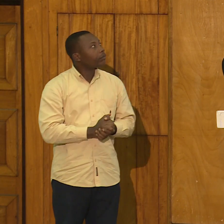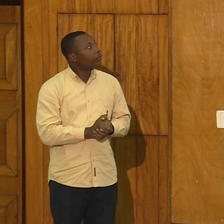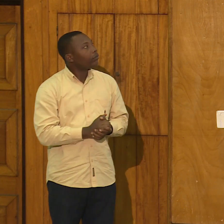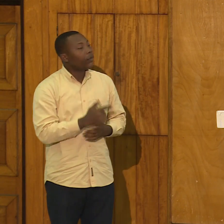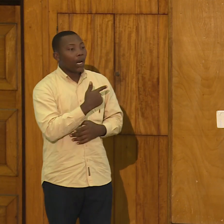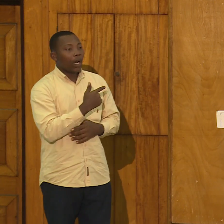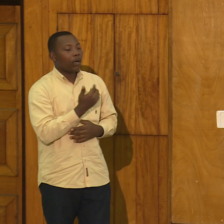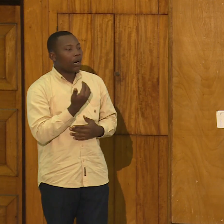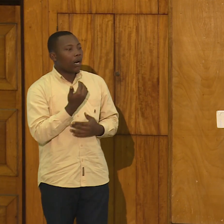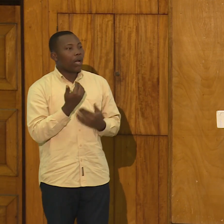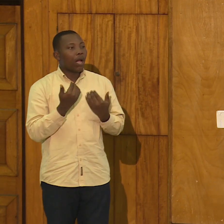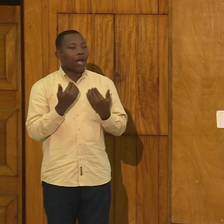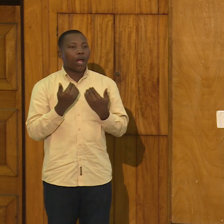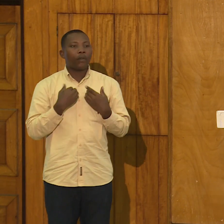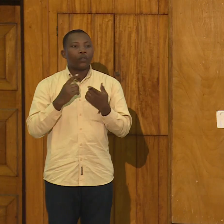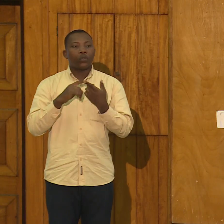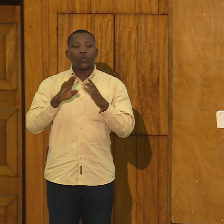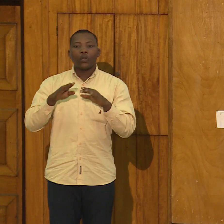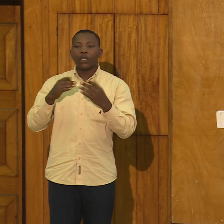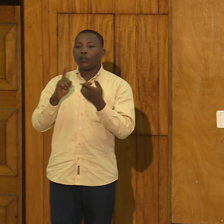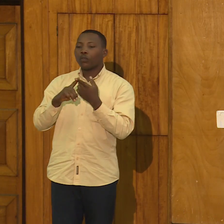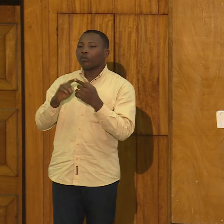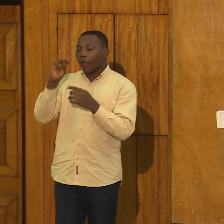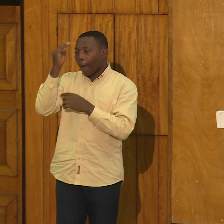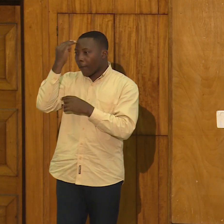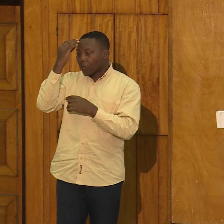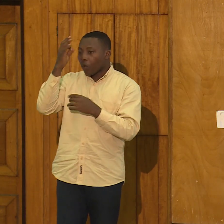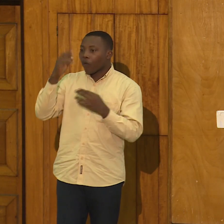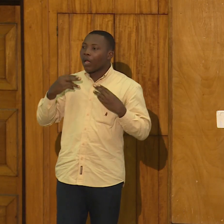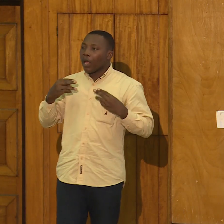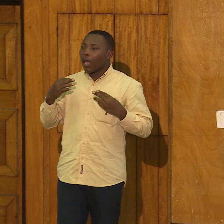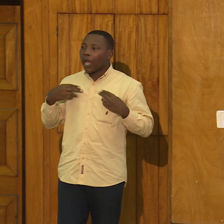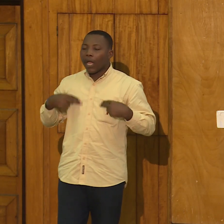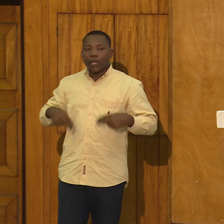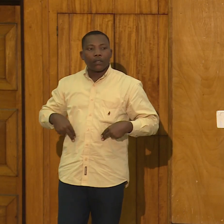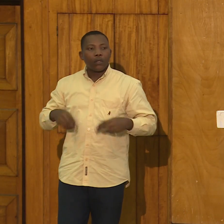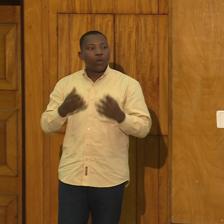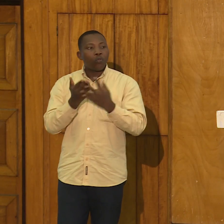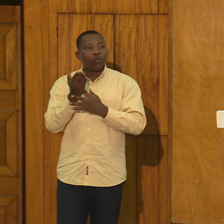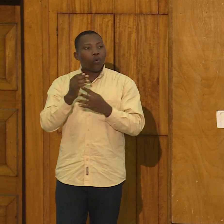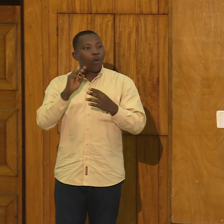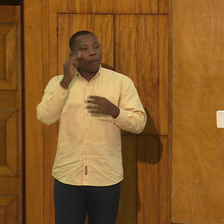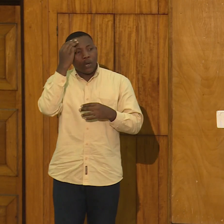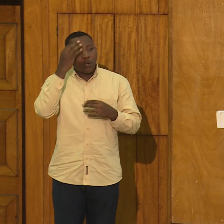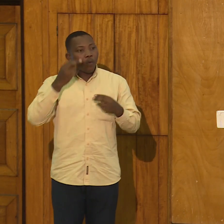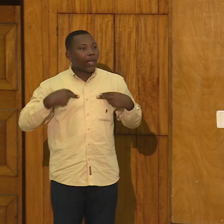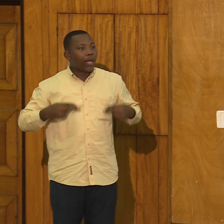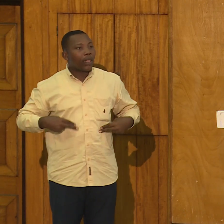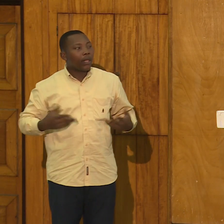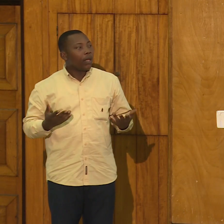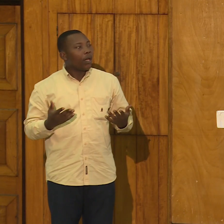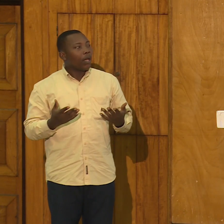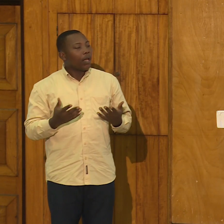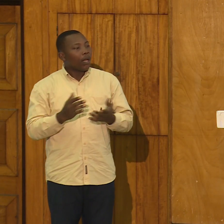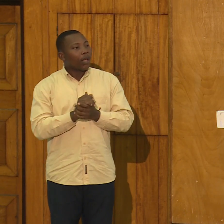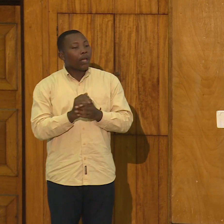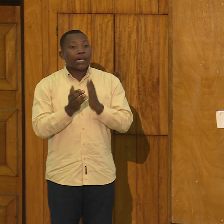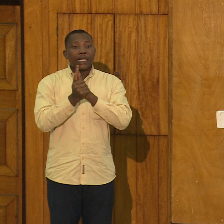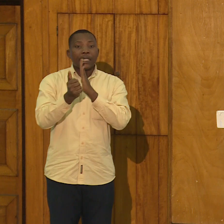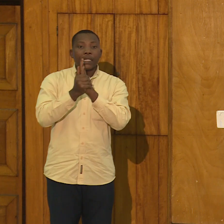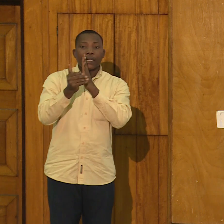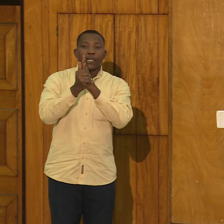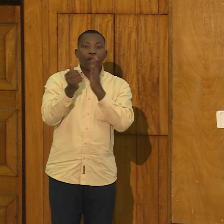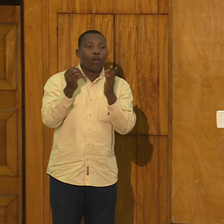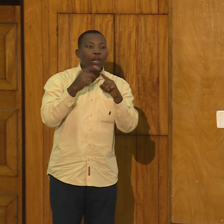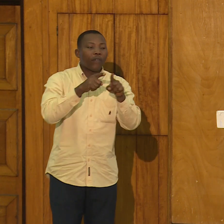I have to give it to Ministry of Health. Through the Ministry of Health, we were equipped with self-test kits that we managed